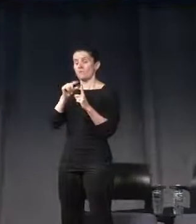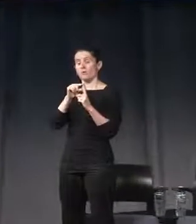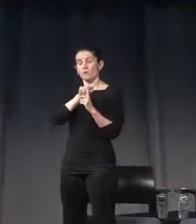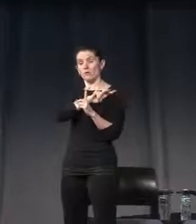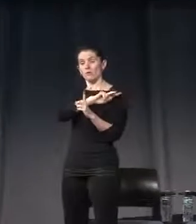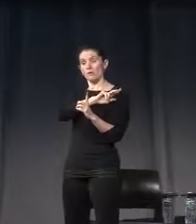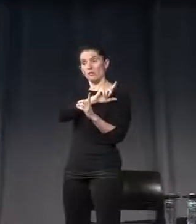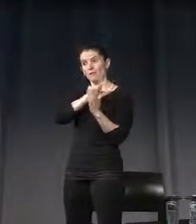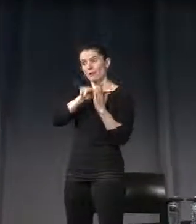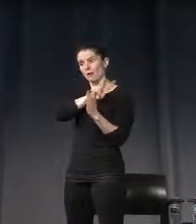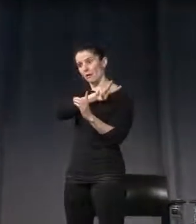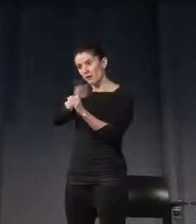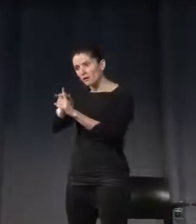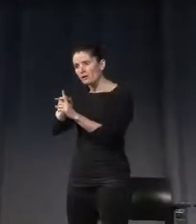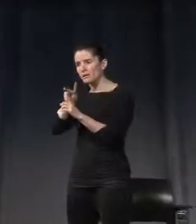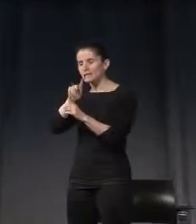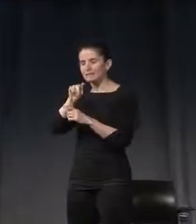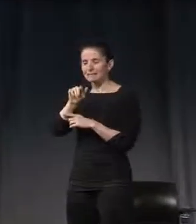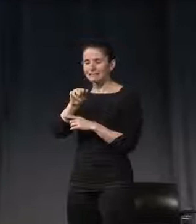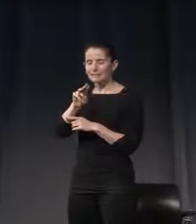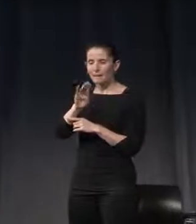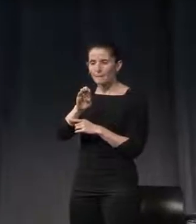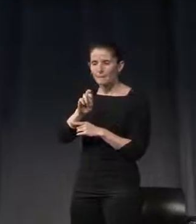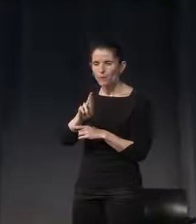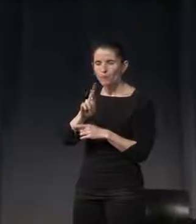timbre, rhythm, and other attributes.